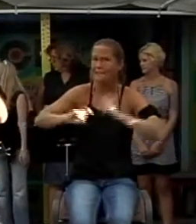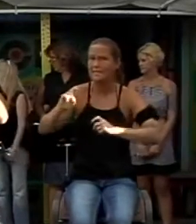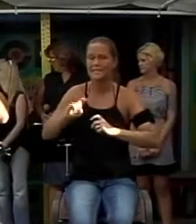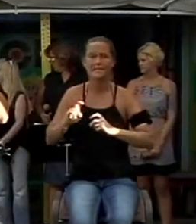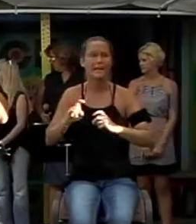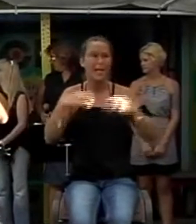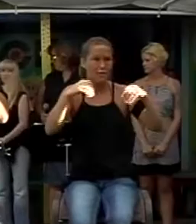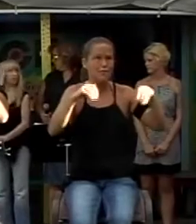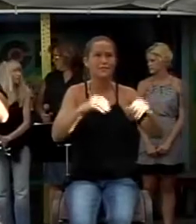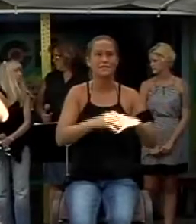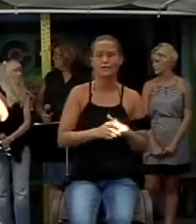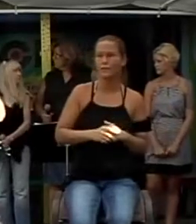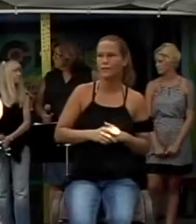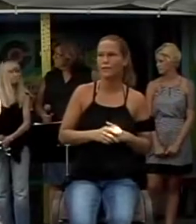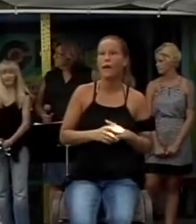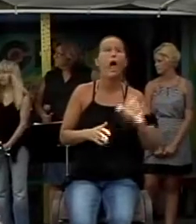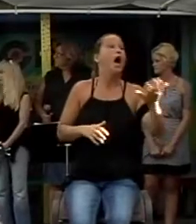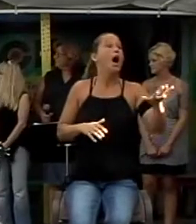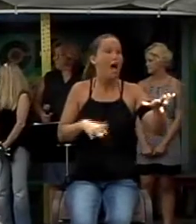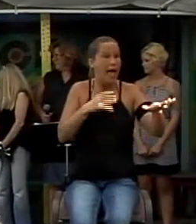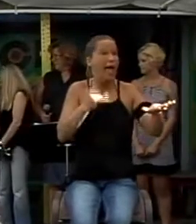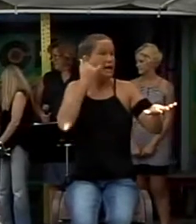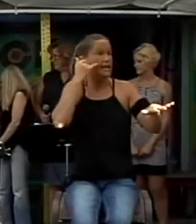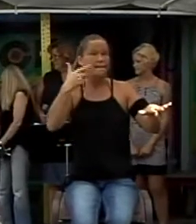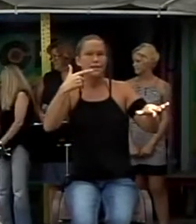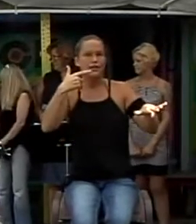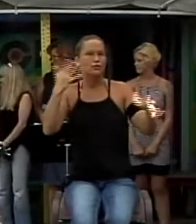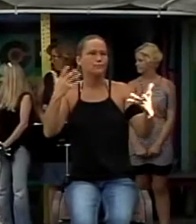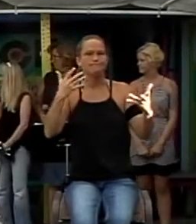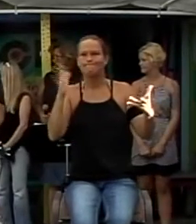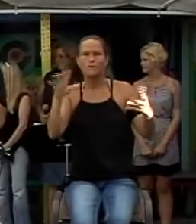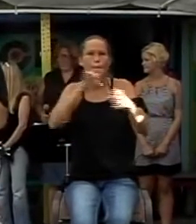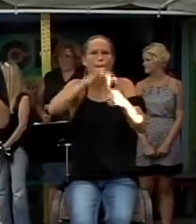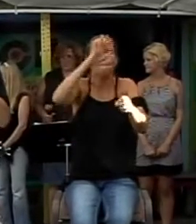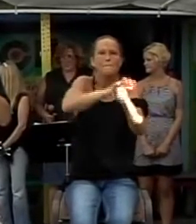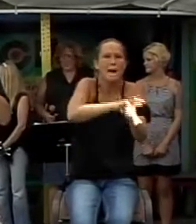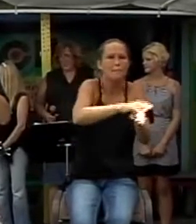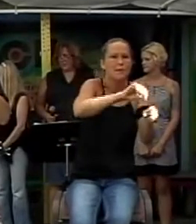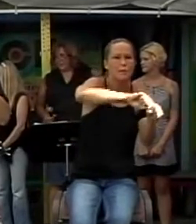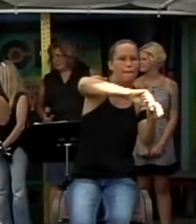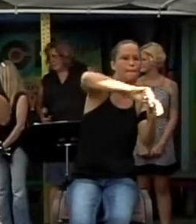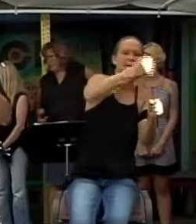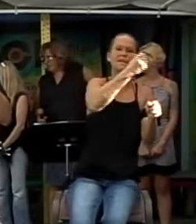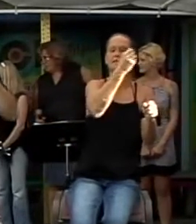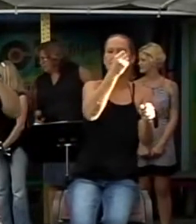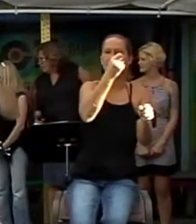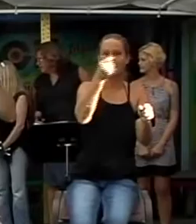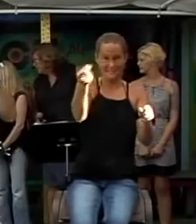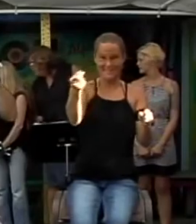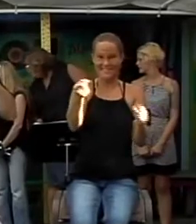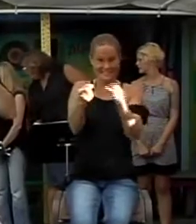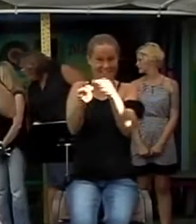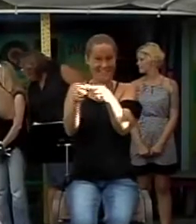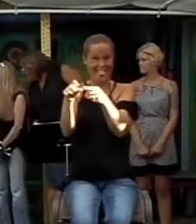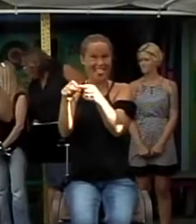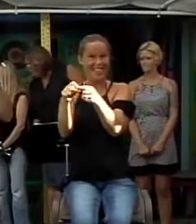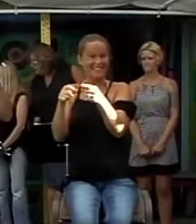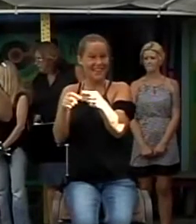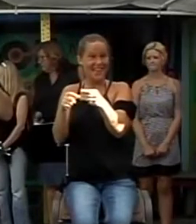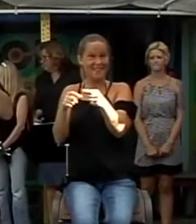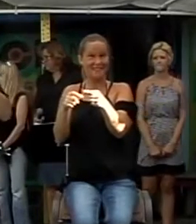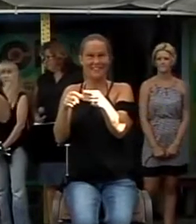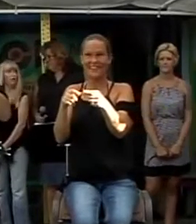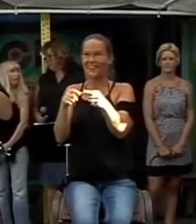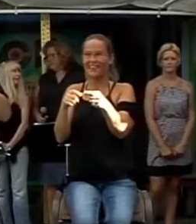you're pulling pull tabs off of your soda cans or other beverages, I'm not going to figure out what you're drinking. Doesn't matter. If it comes off a dog